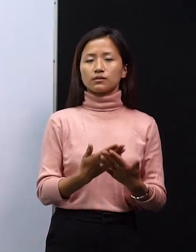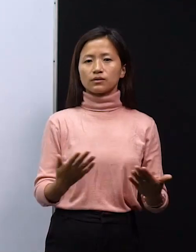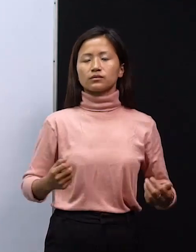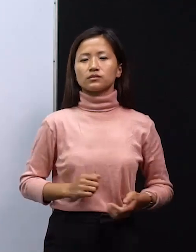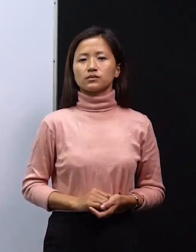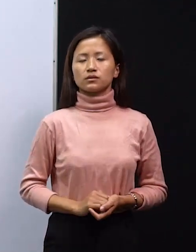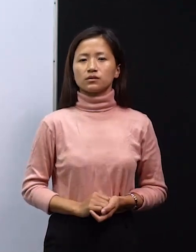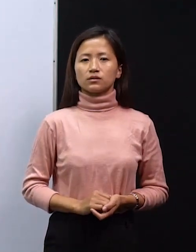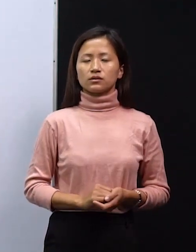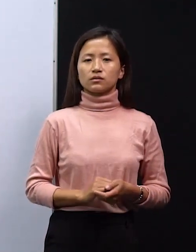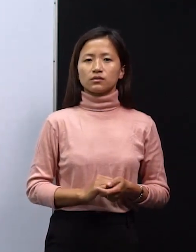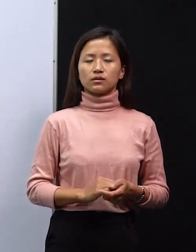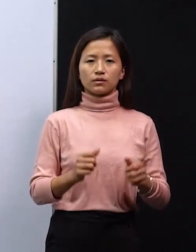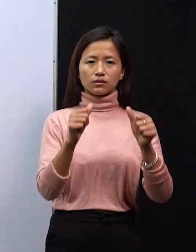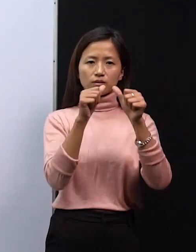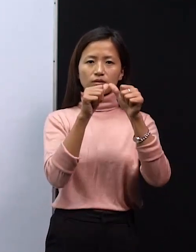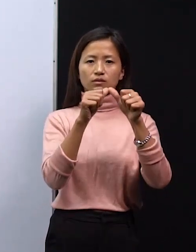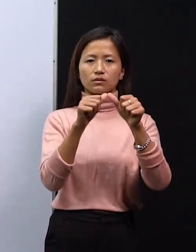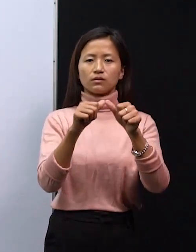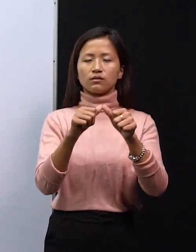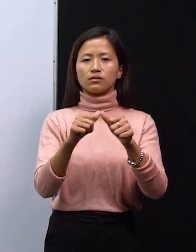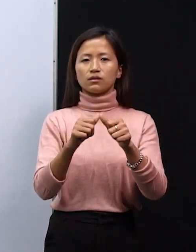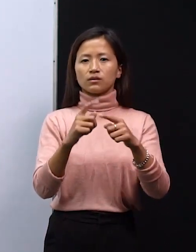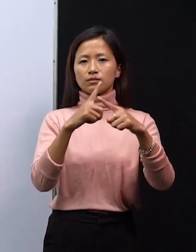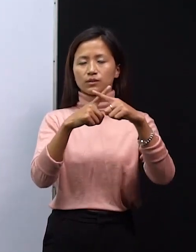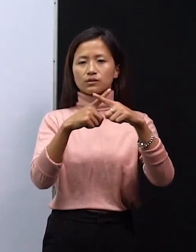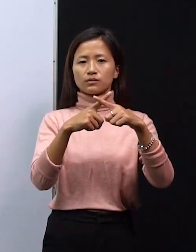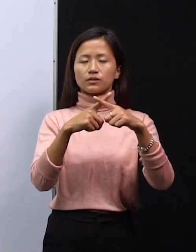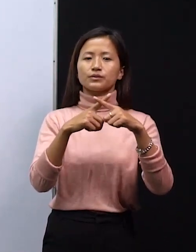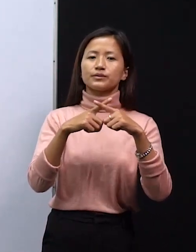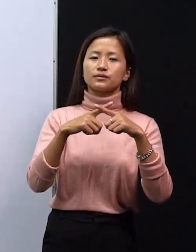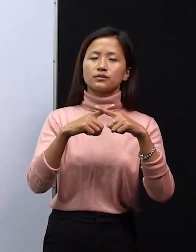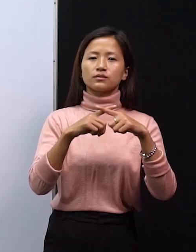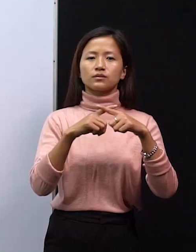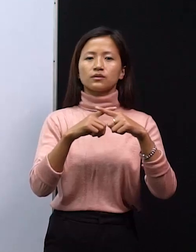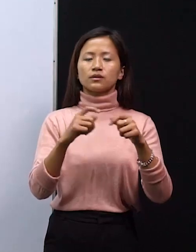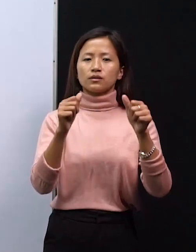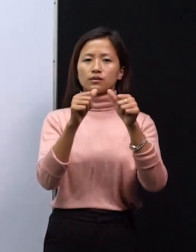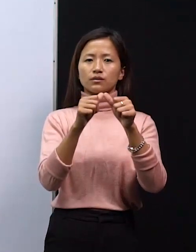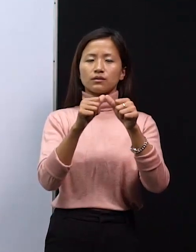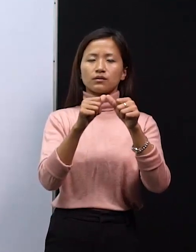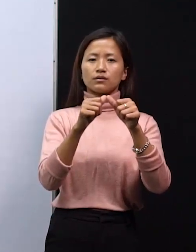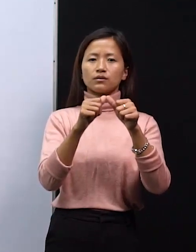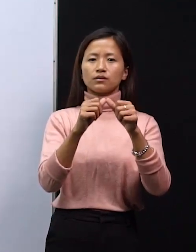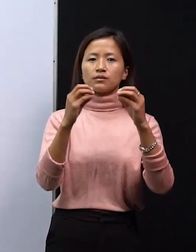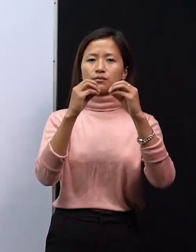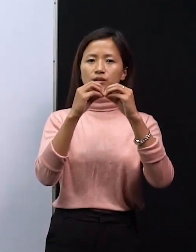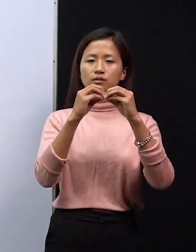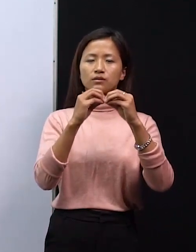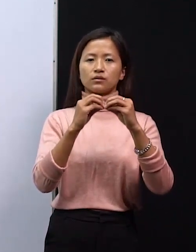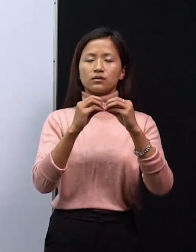first trinomial, this term A, multiply with A,